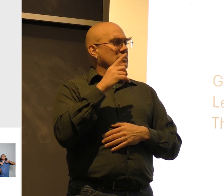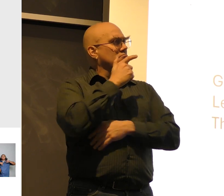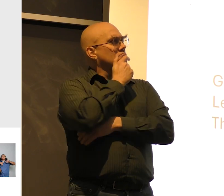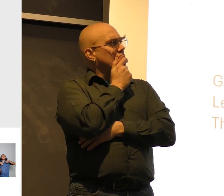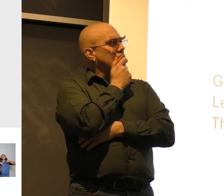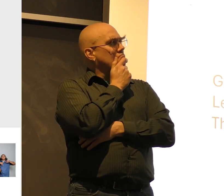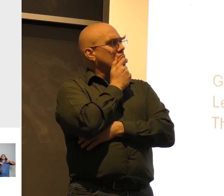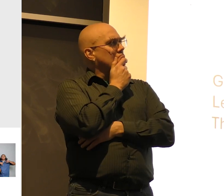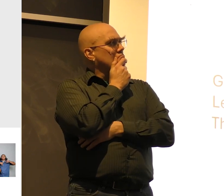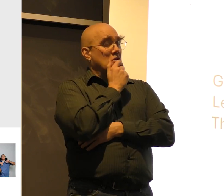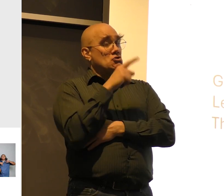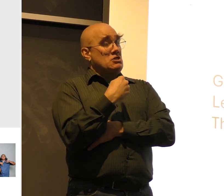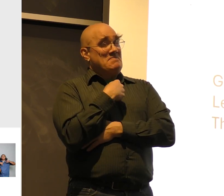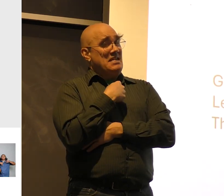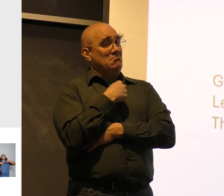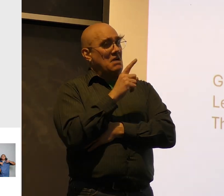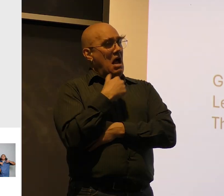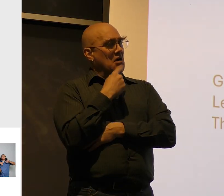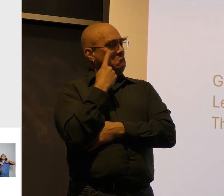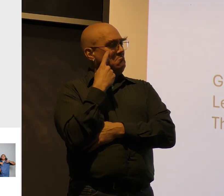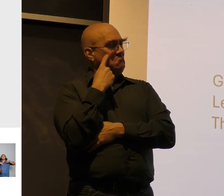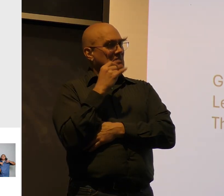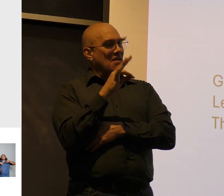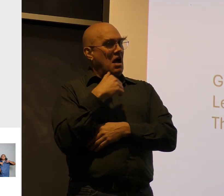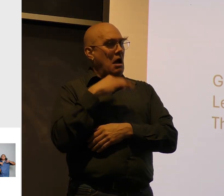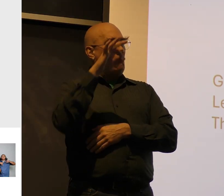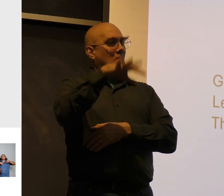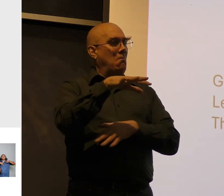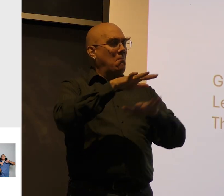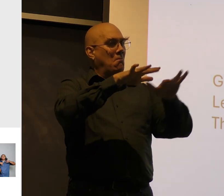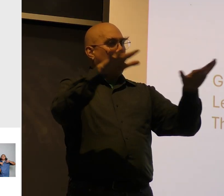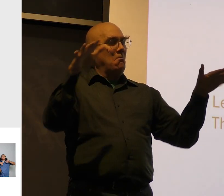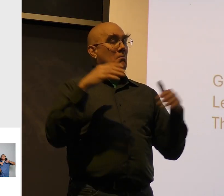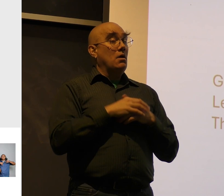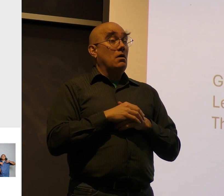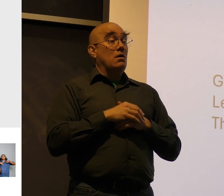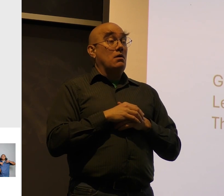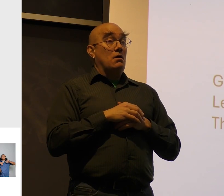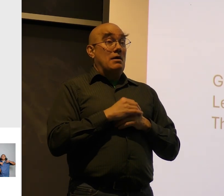But one thing I ponder, and it's not just me, but I suspect if I were to share this,